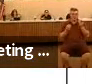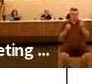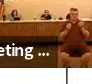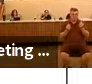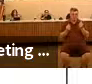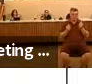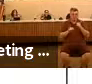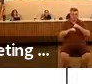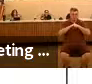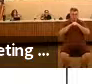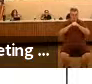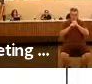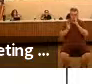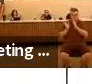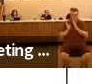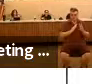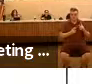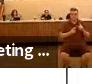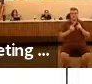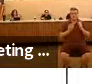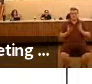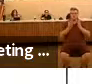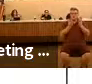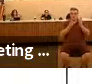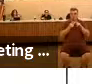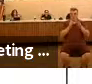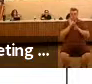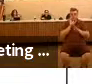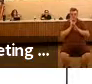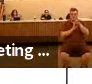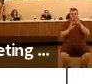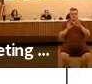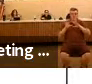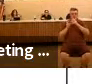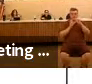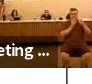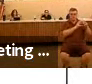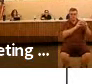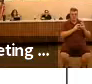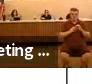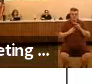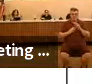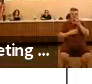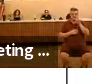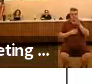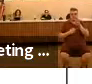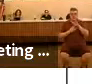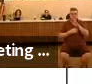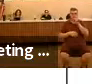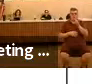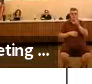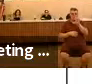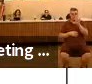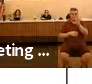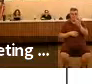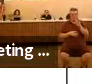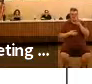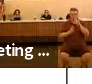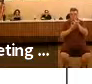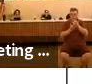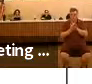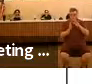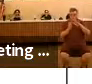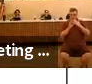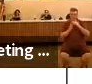Plan. Proposal is to develop the property as a cluster subdivision per section 278 of Town Law